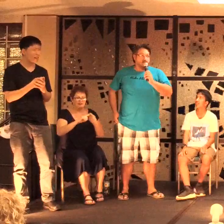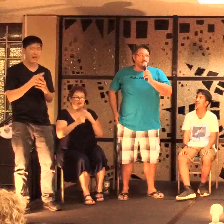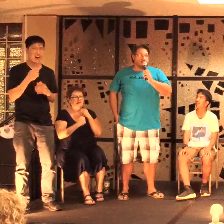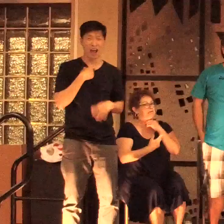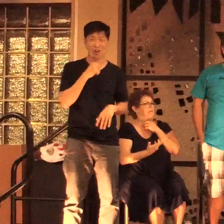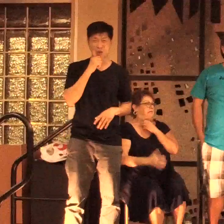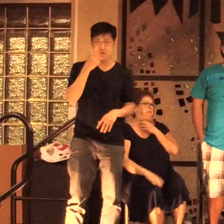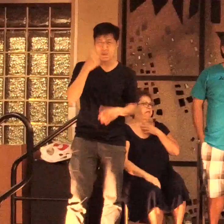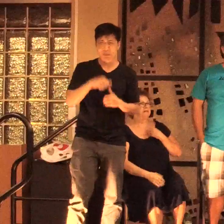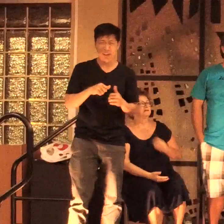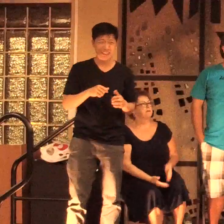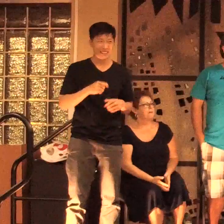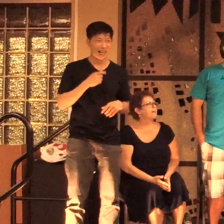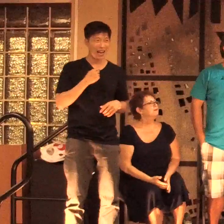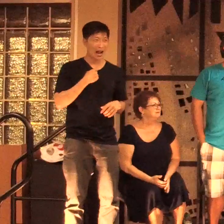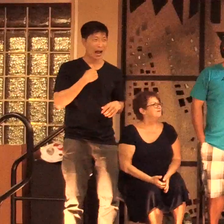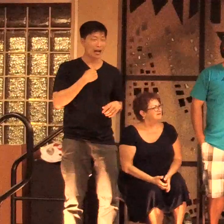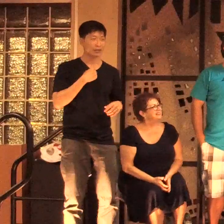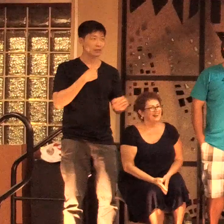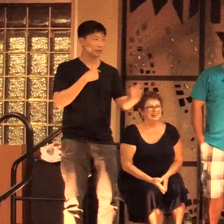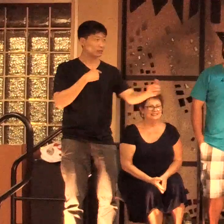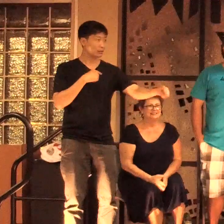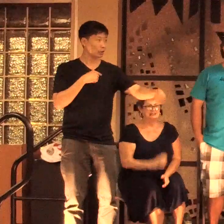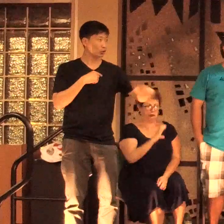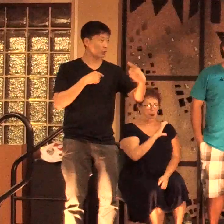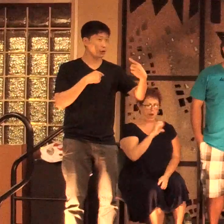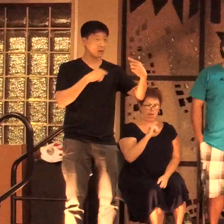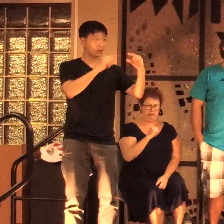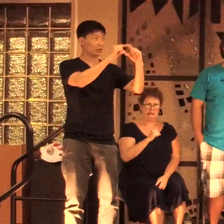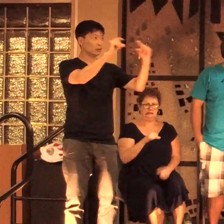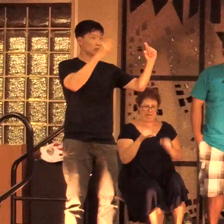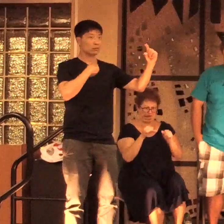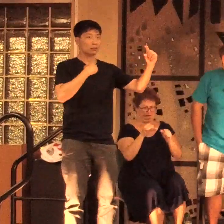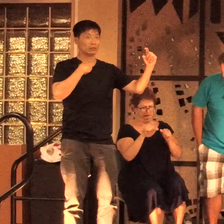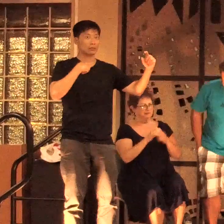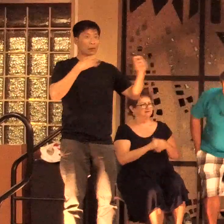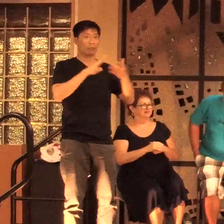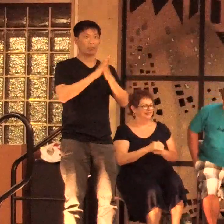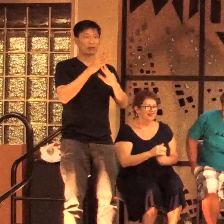I don't really remember. I just seen you red. I just read. Come on. Yeah, but just like Emily said, you know,